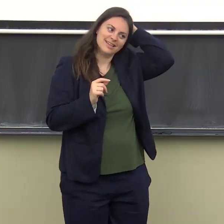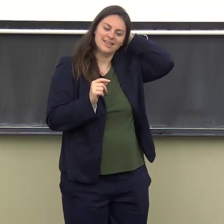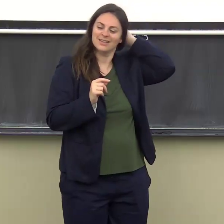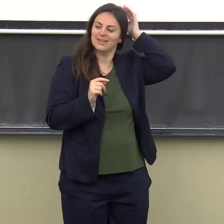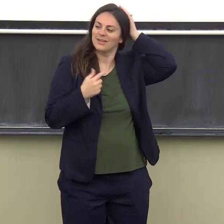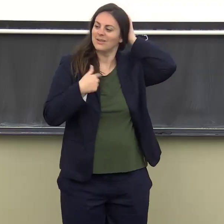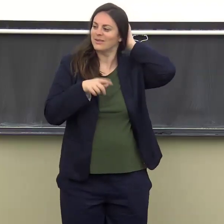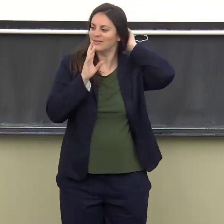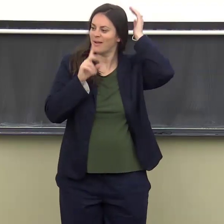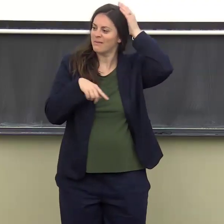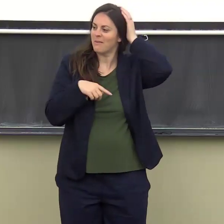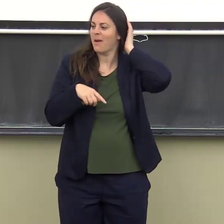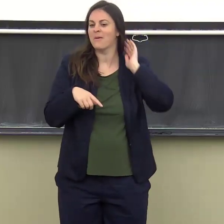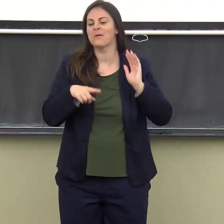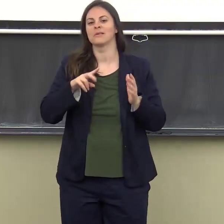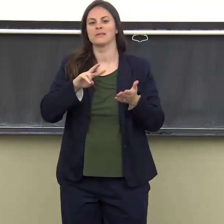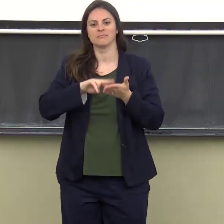right? And that's definitely a